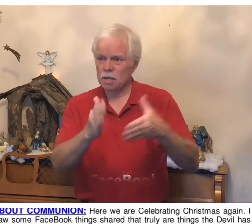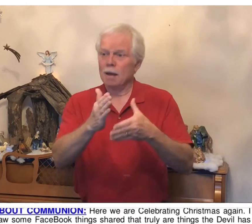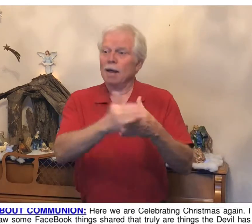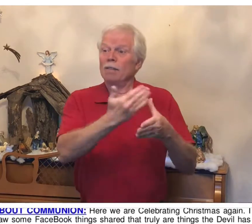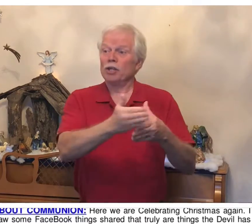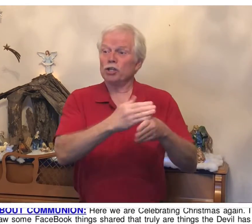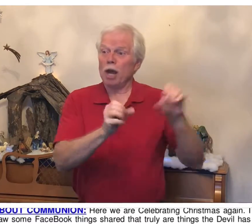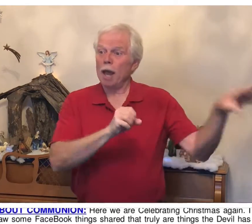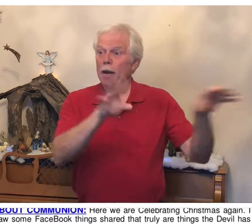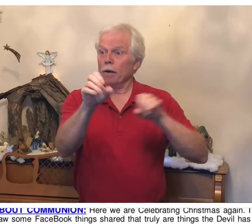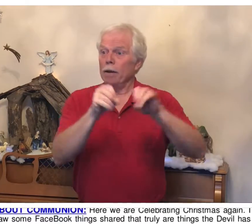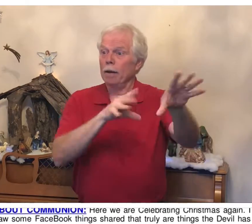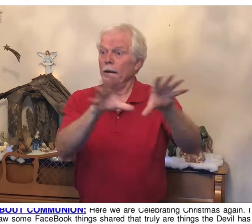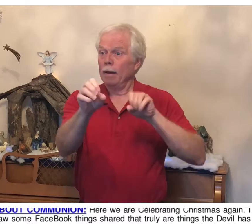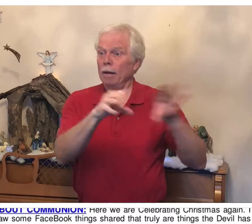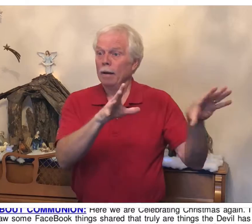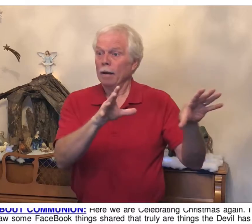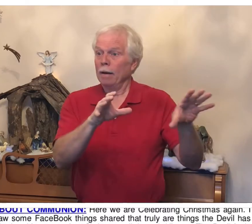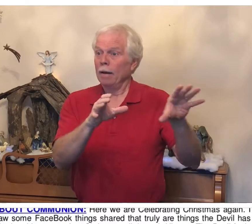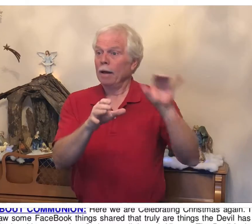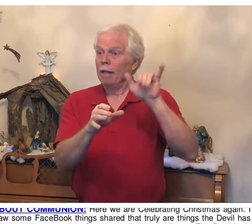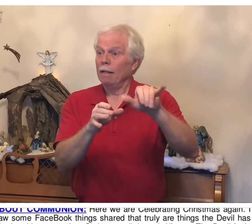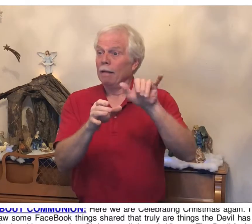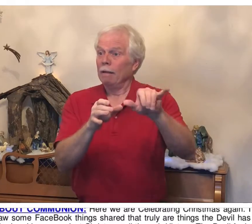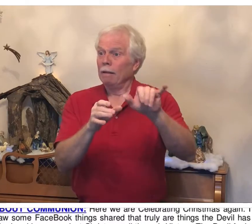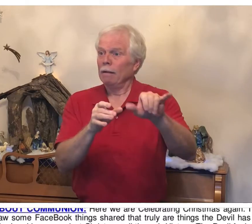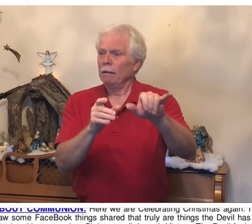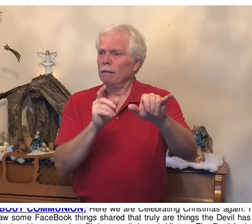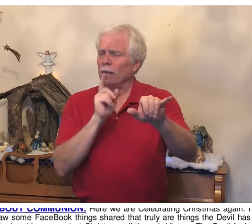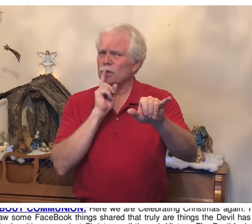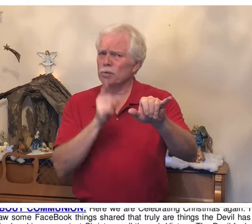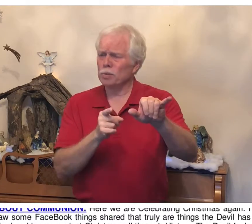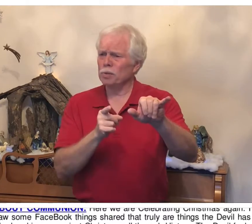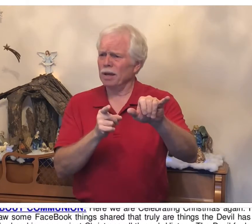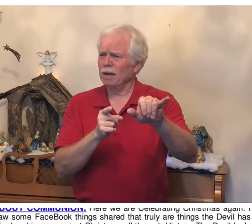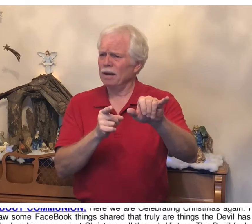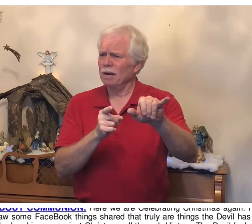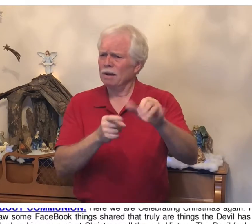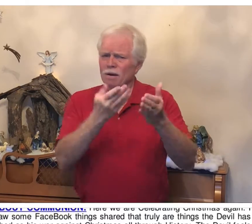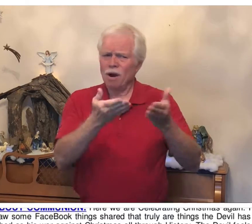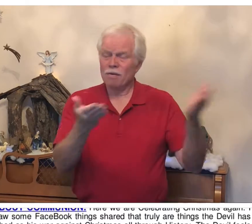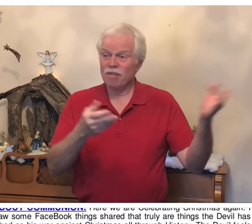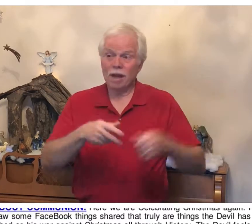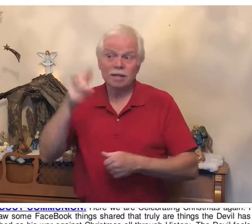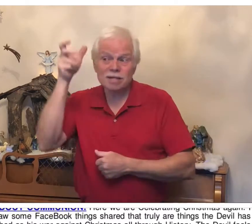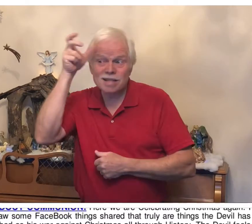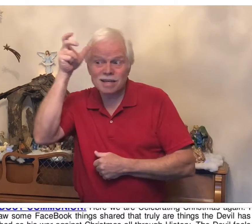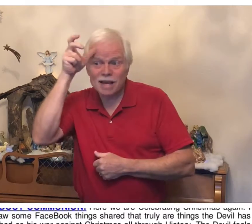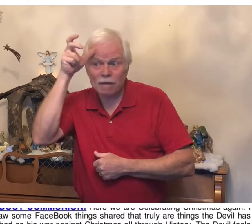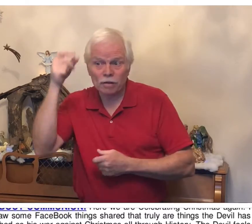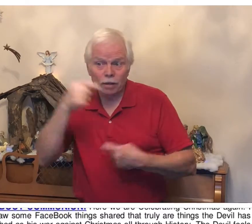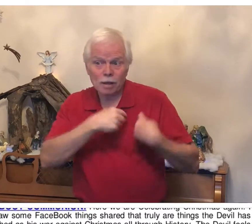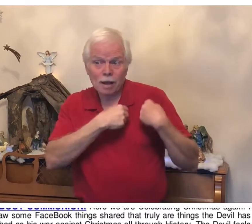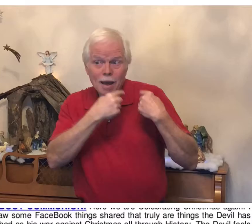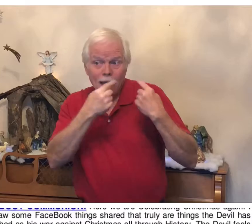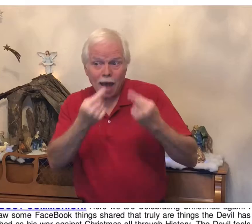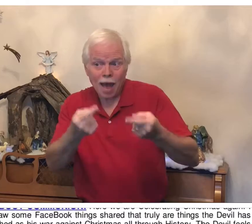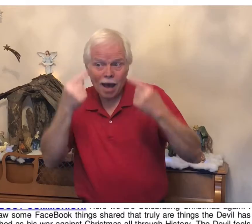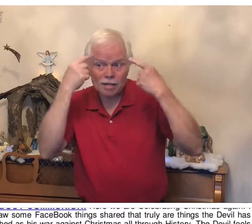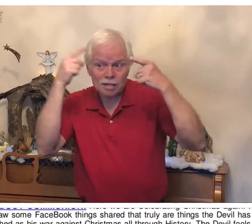that shared that truly are things the devil has